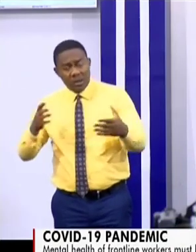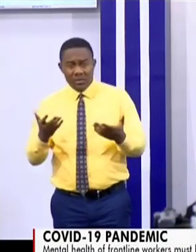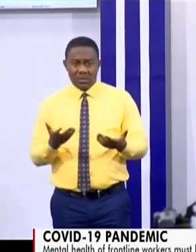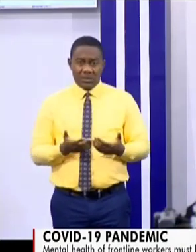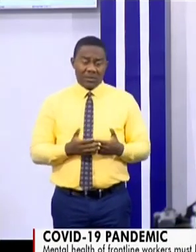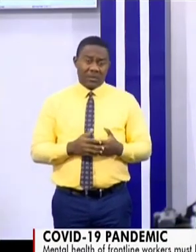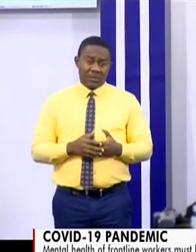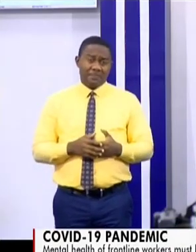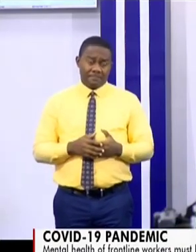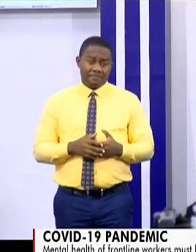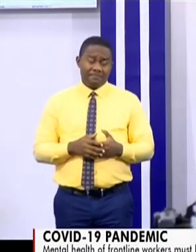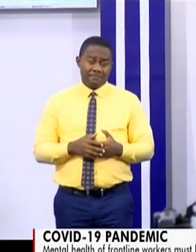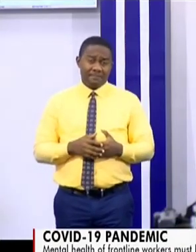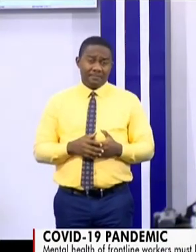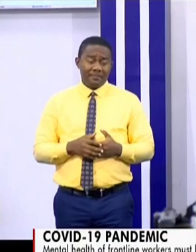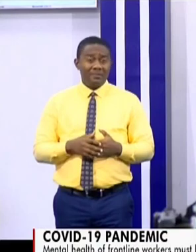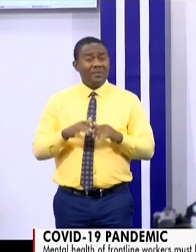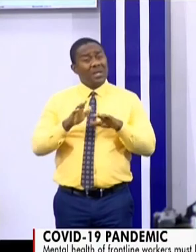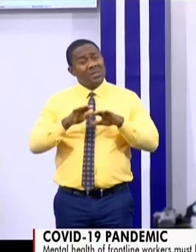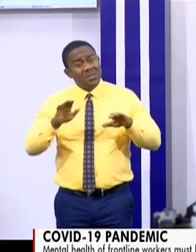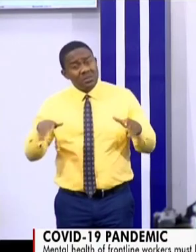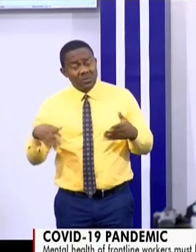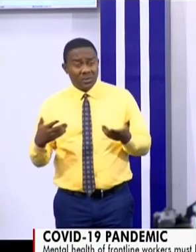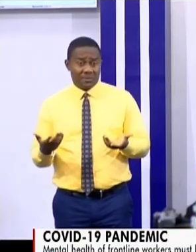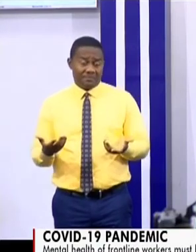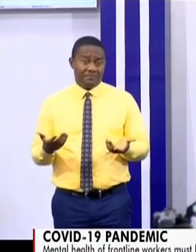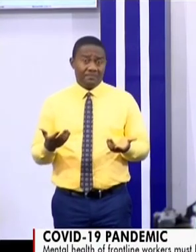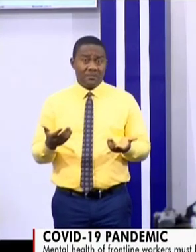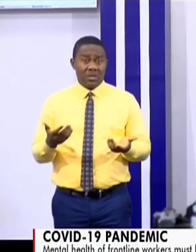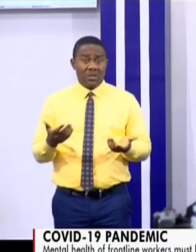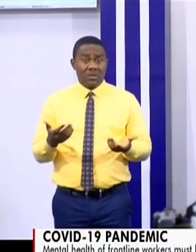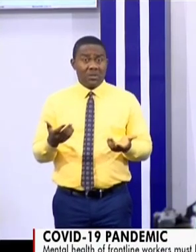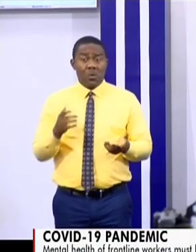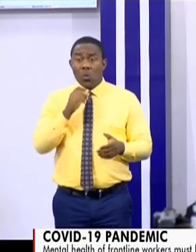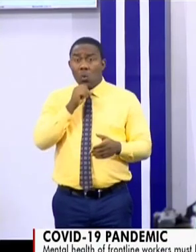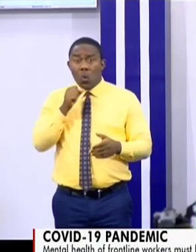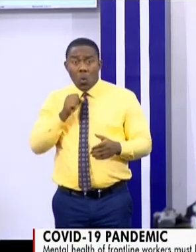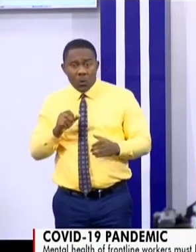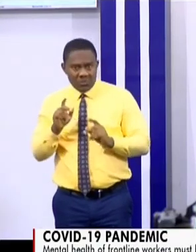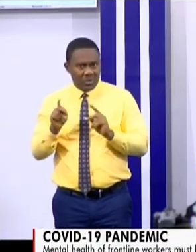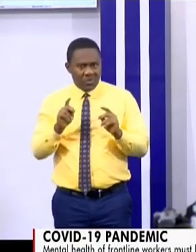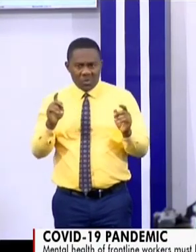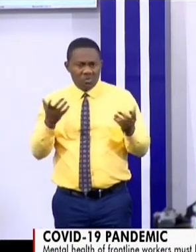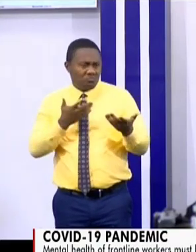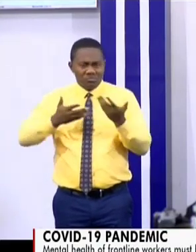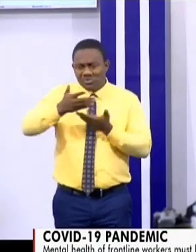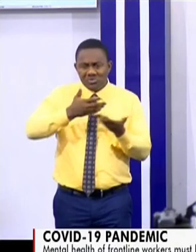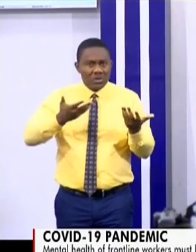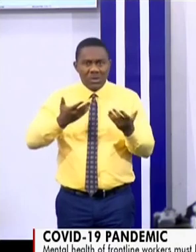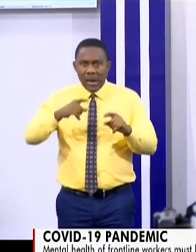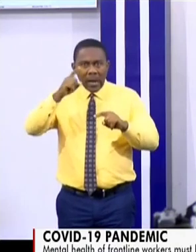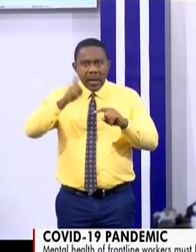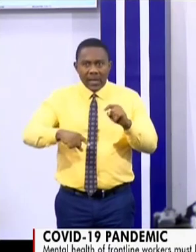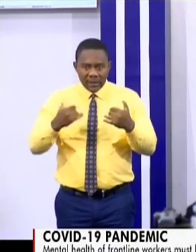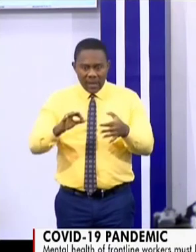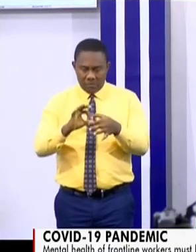even deal with children, older ones, the developmental psychologists will be interested, and that is what they have been doing, to look